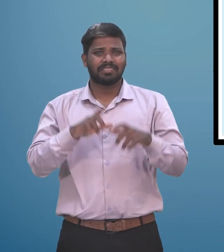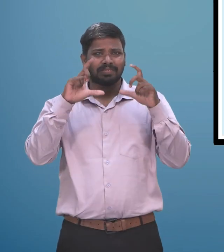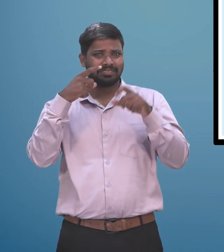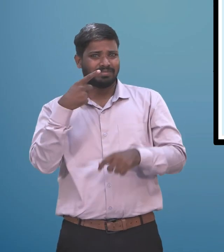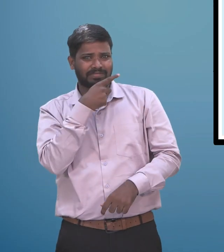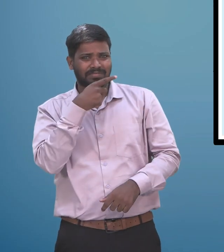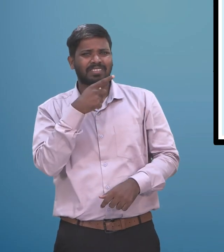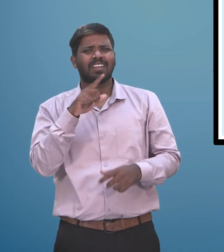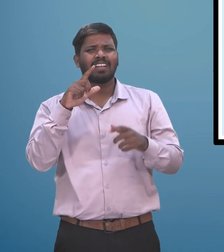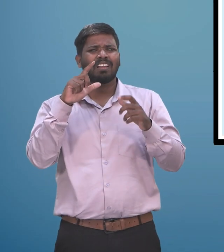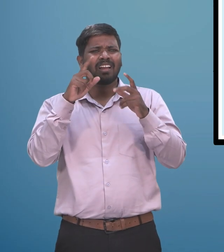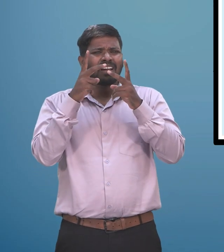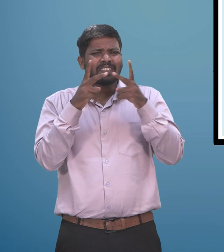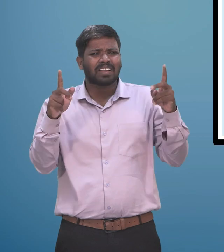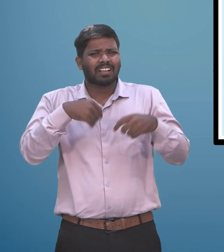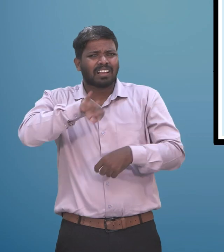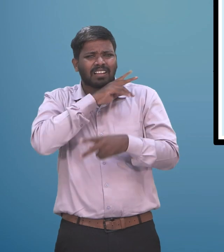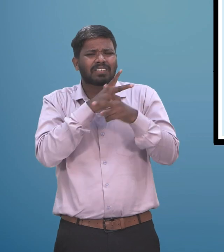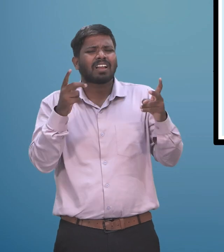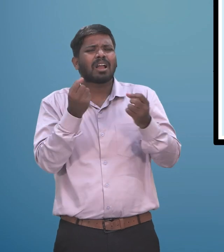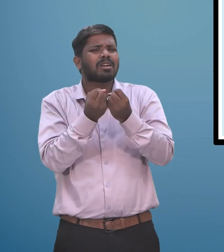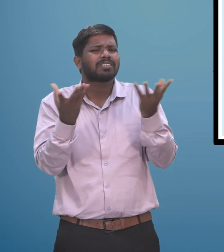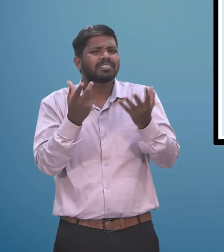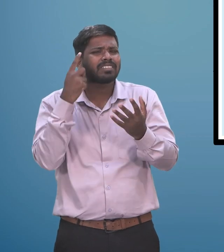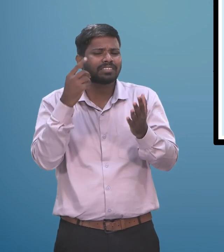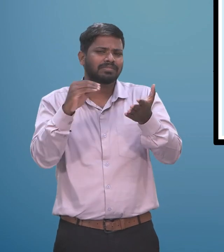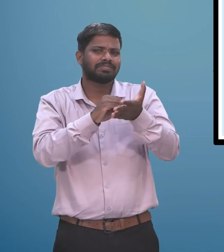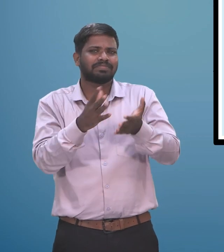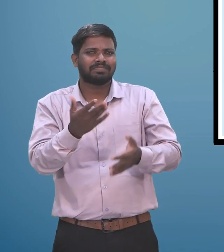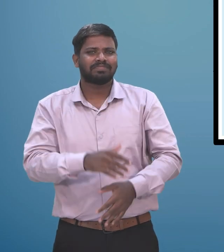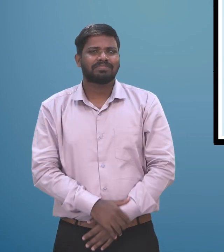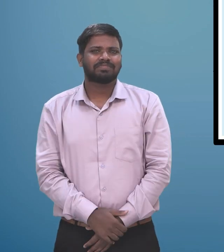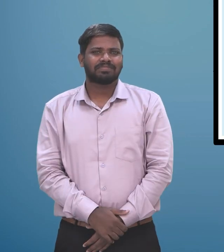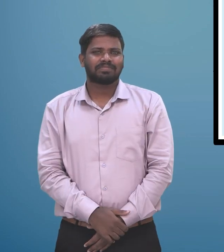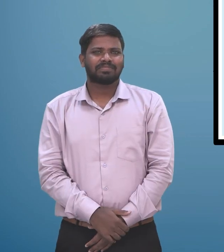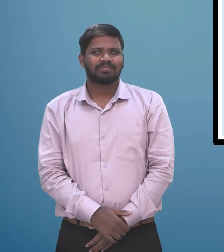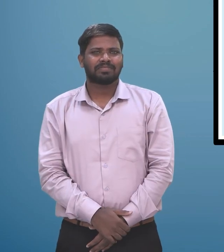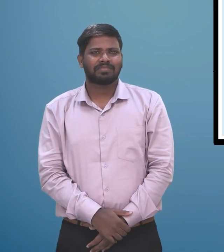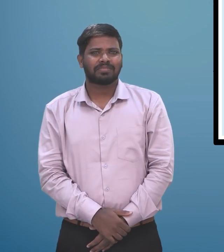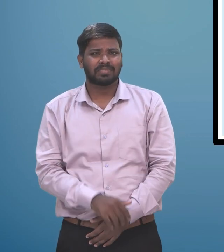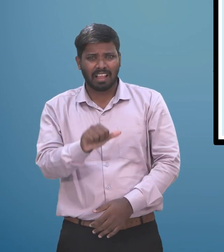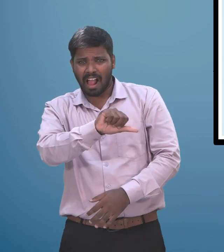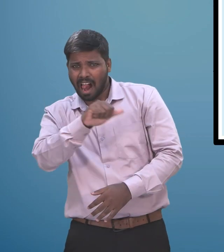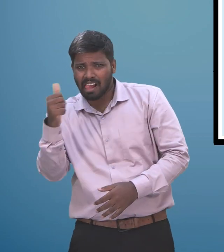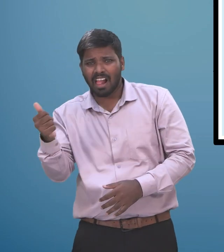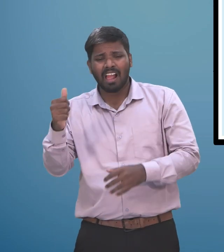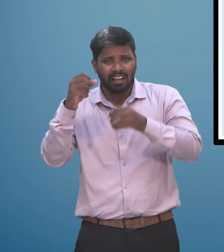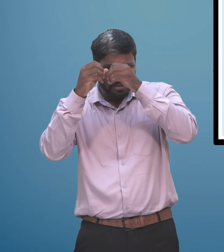In the above pictures, can you recognize what a sari has been used for? Are you aware of,